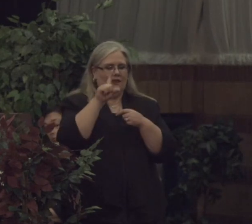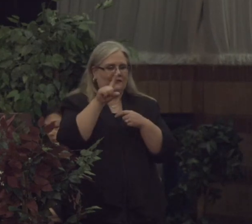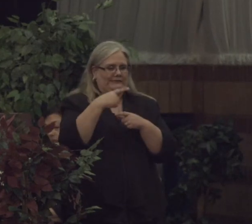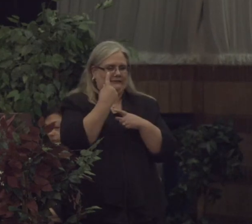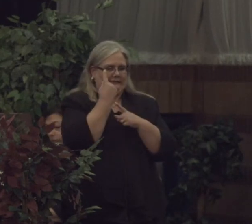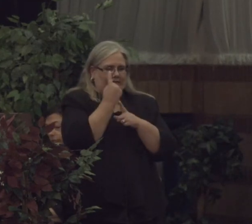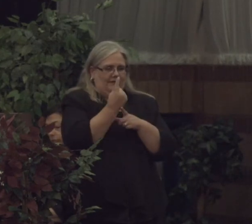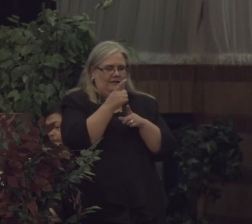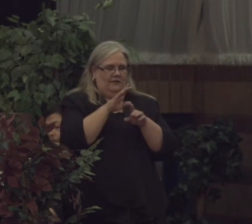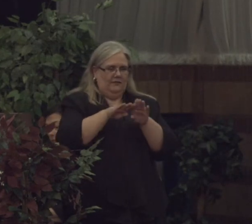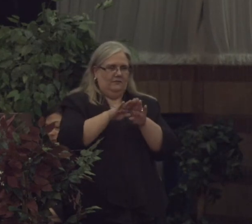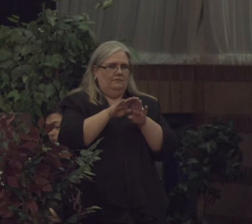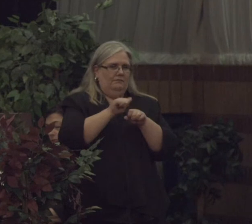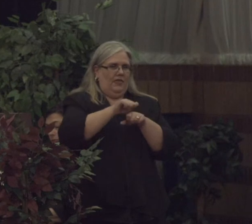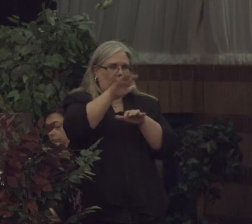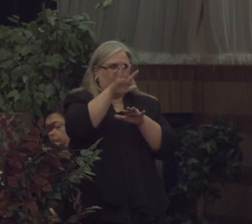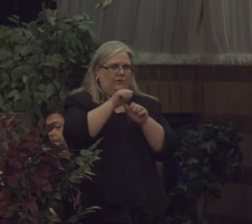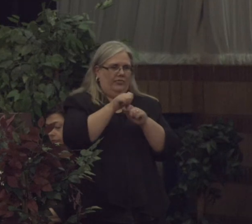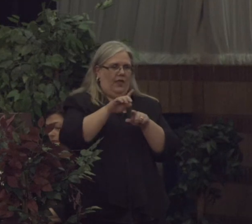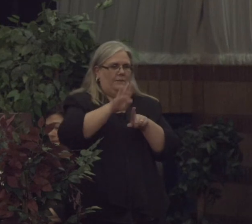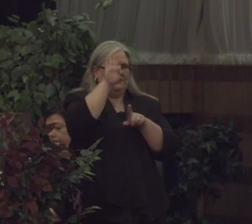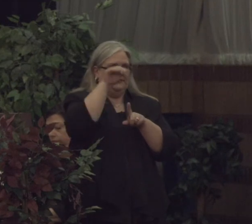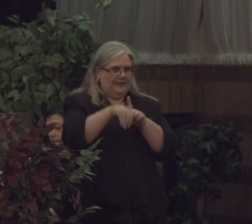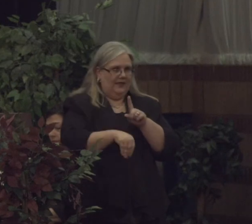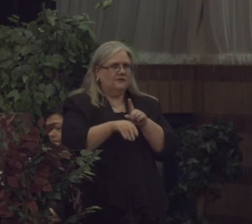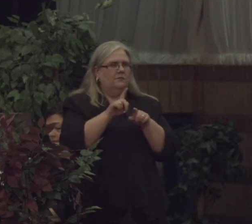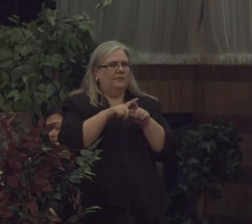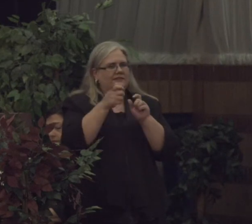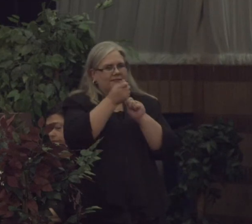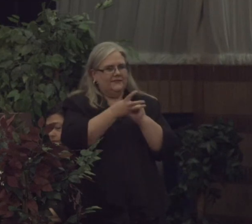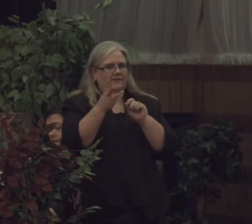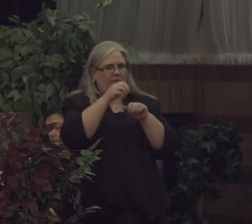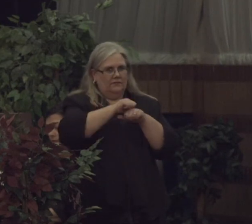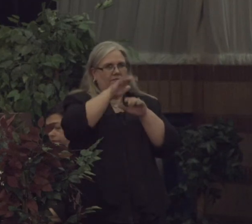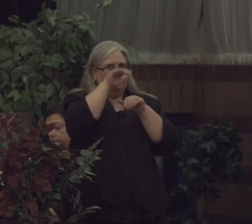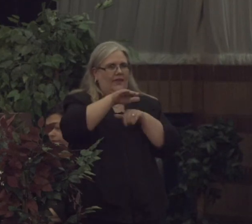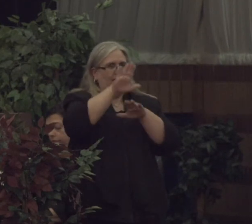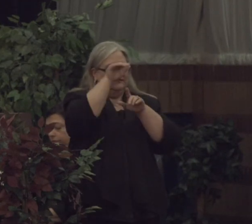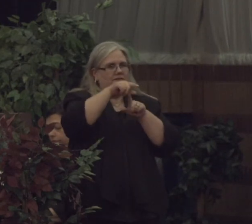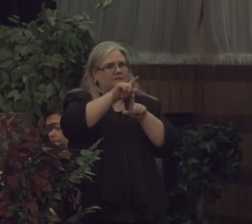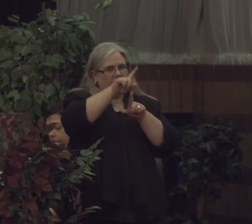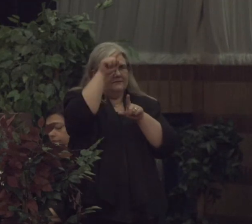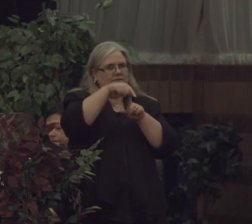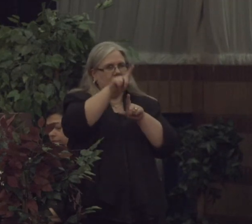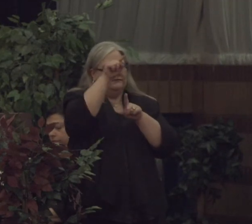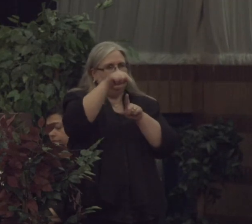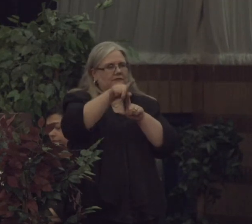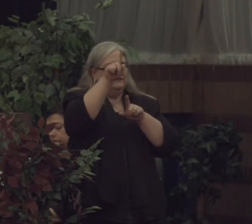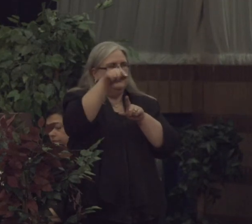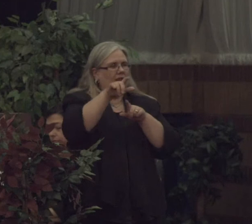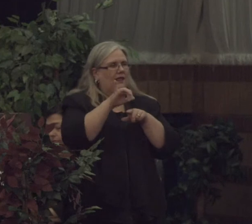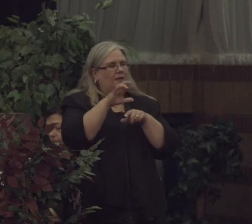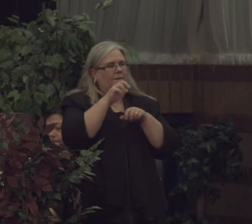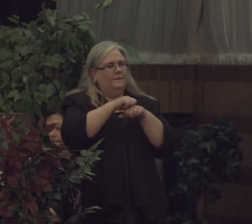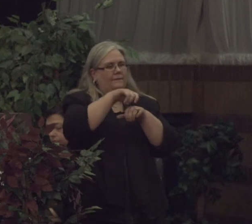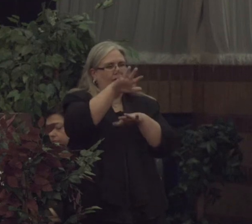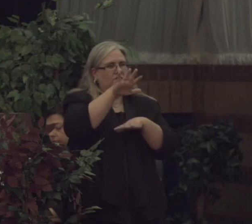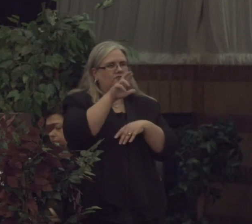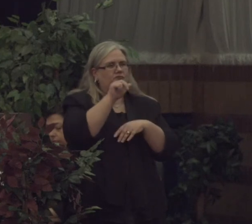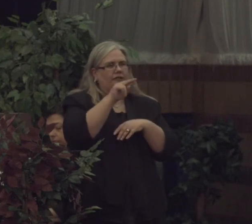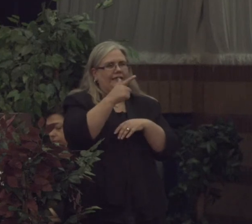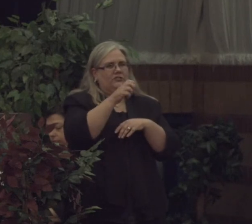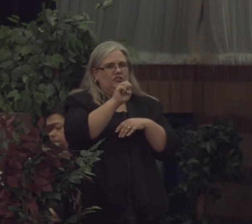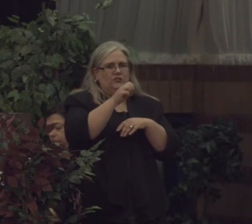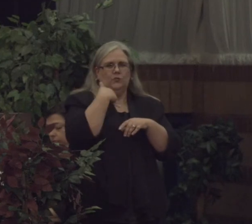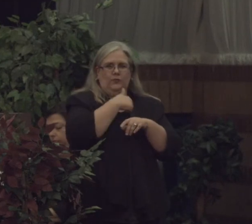downs, but a mountain range. It's a series of mountains we are all forced to climb, and we have worked tirelessly to surmount this peak. And